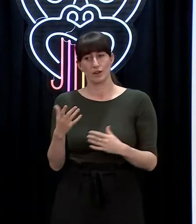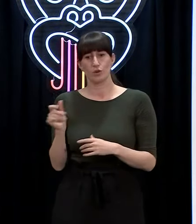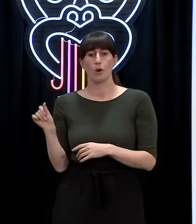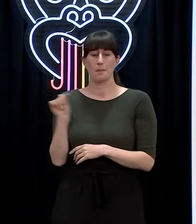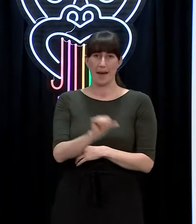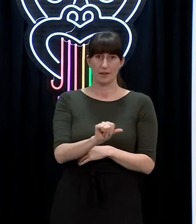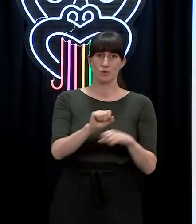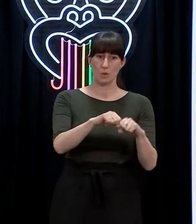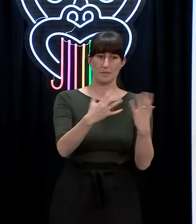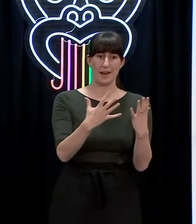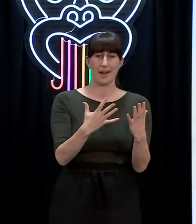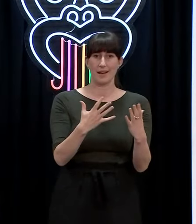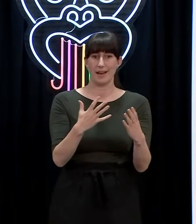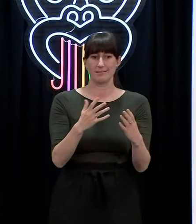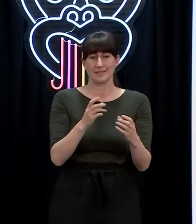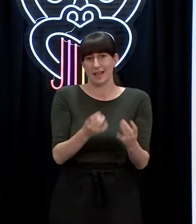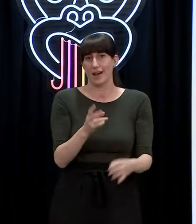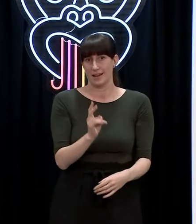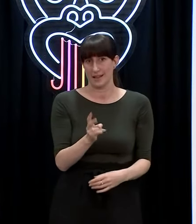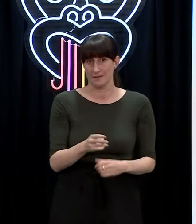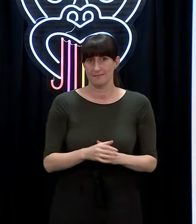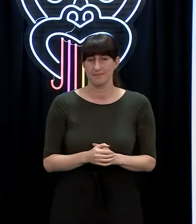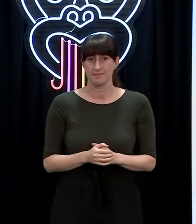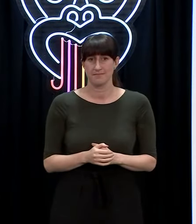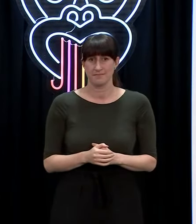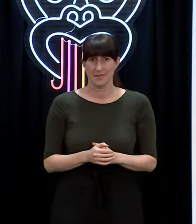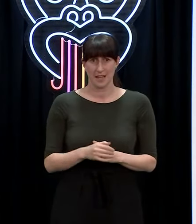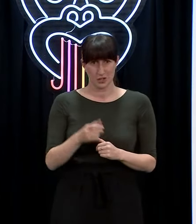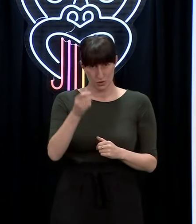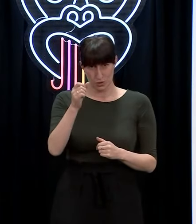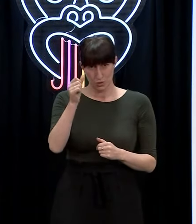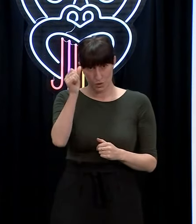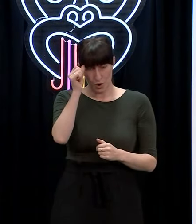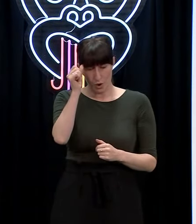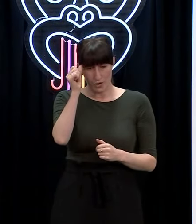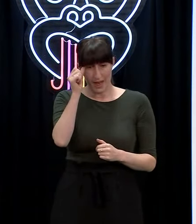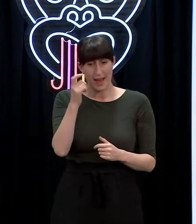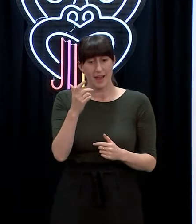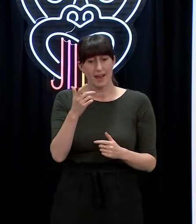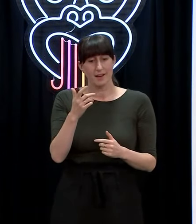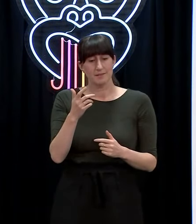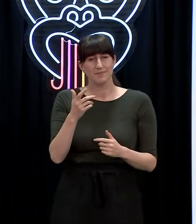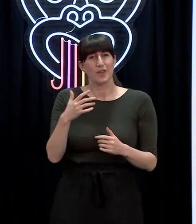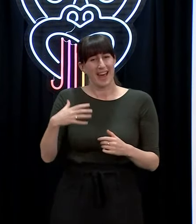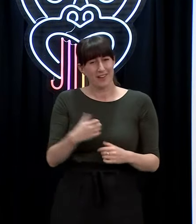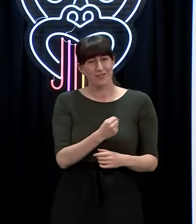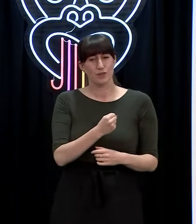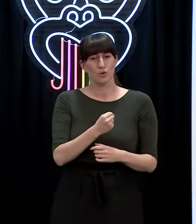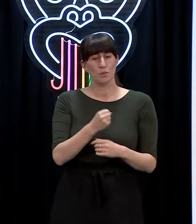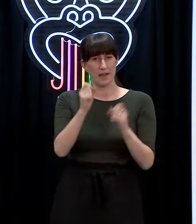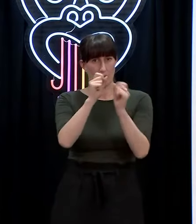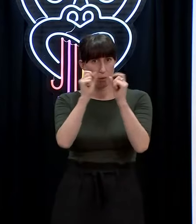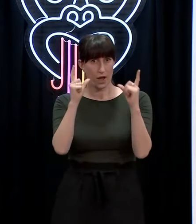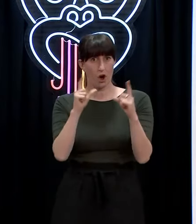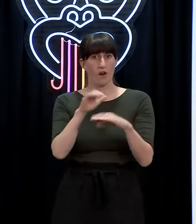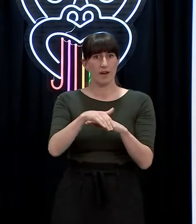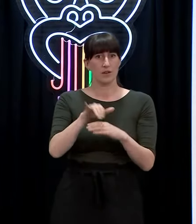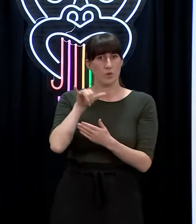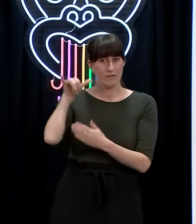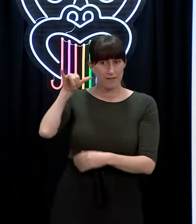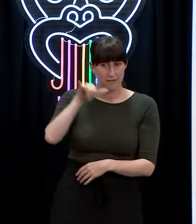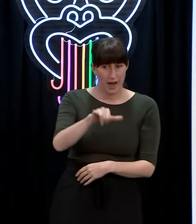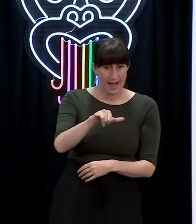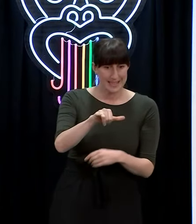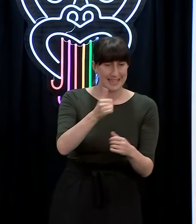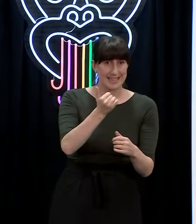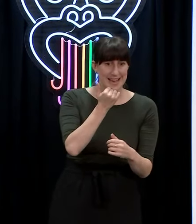few very important points. It is important that people know their preferred flight route and select the correct date for arrival